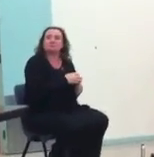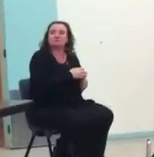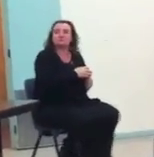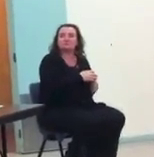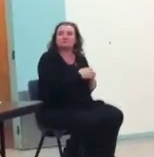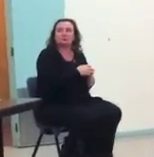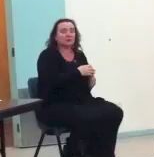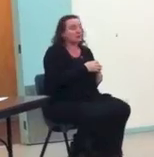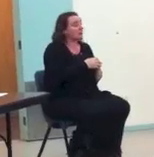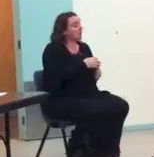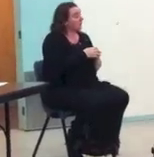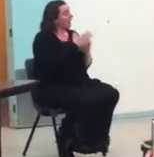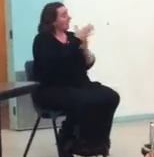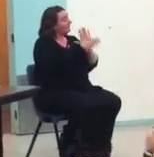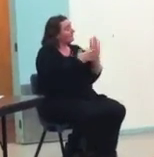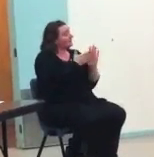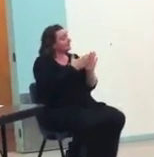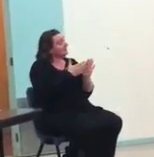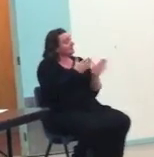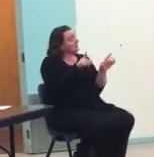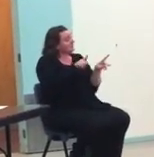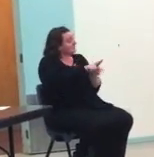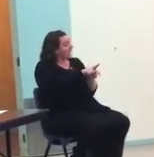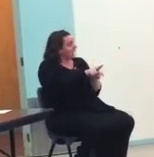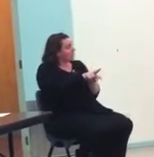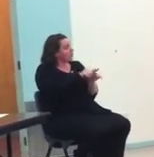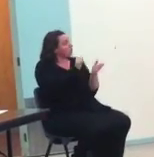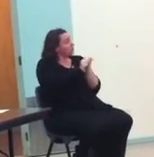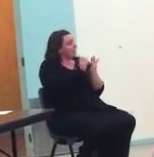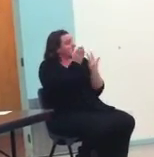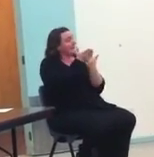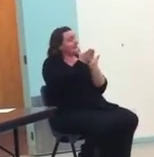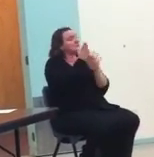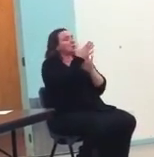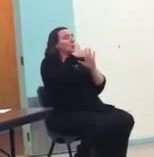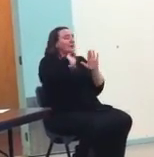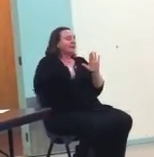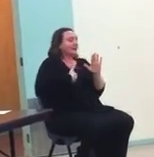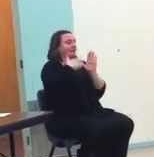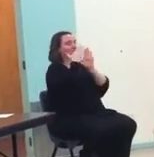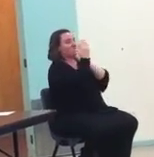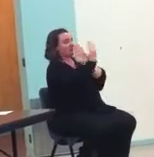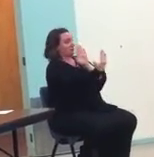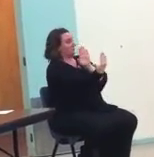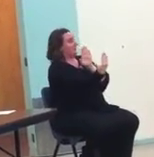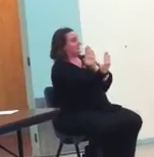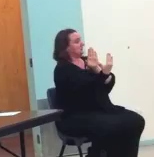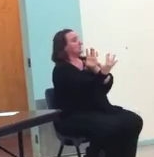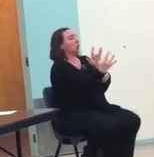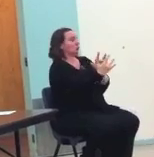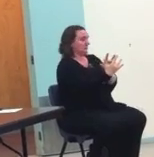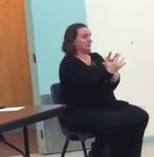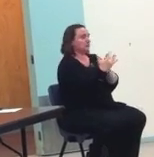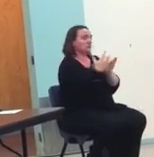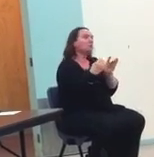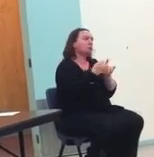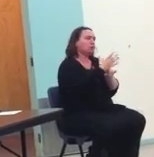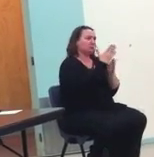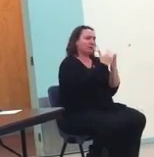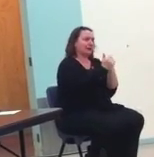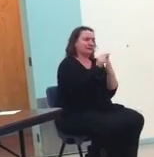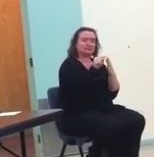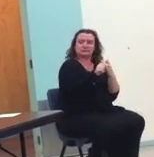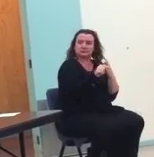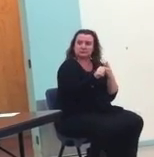In order to have that access, face-to-face contact has been outlined as an incredibly important part of that. And it